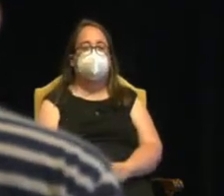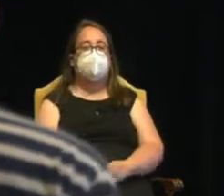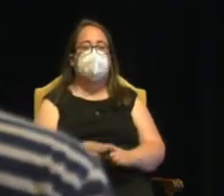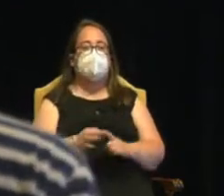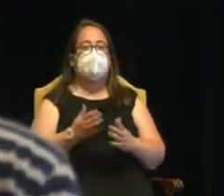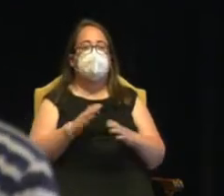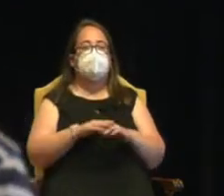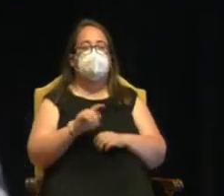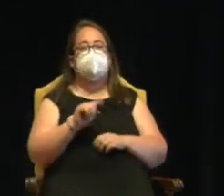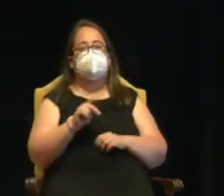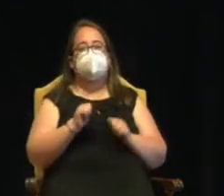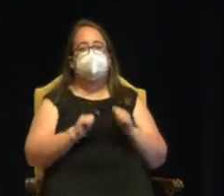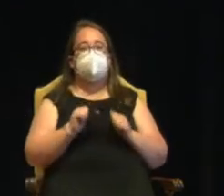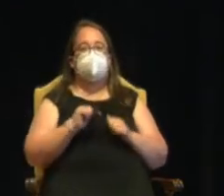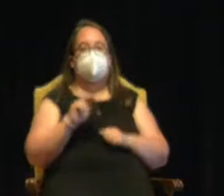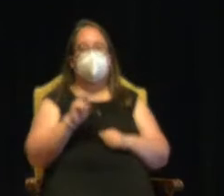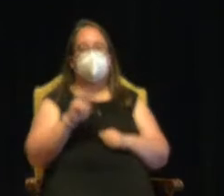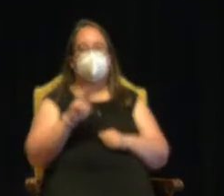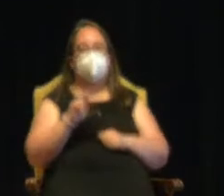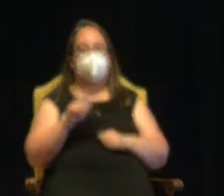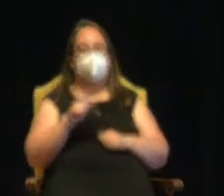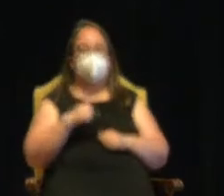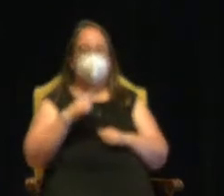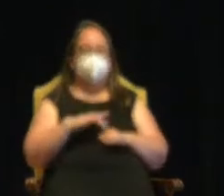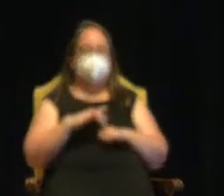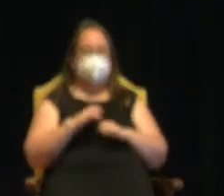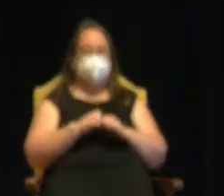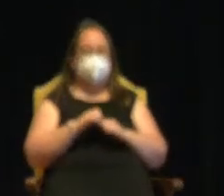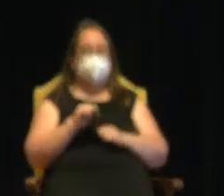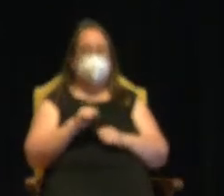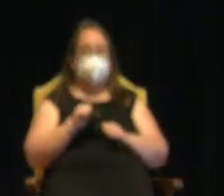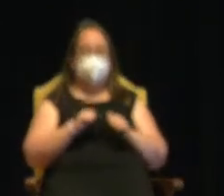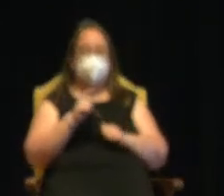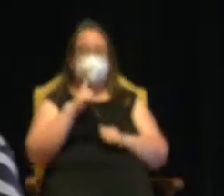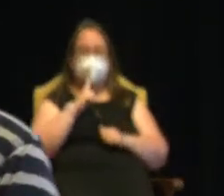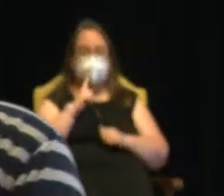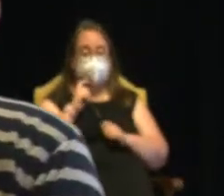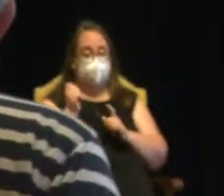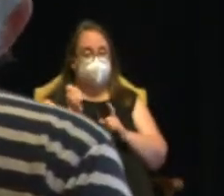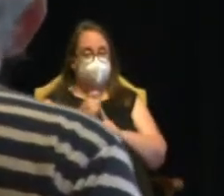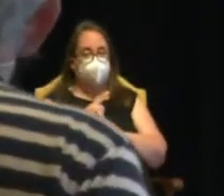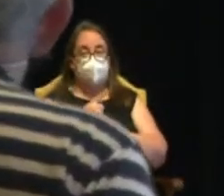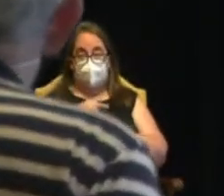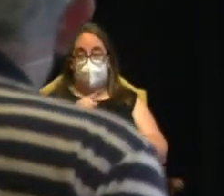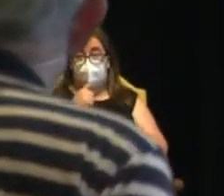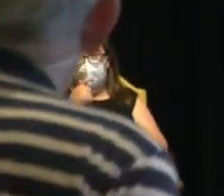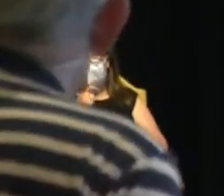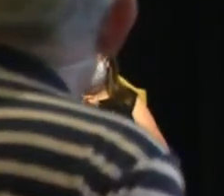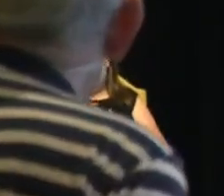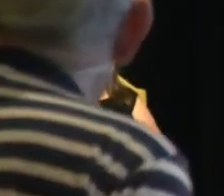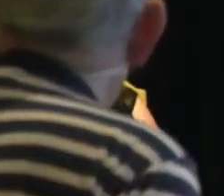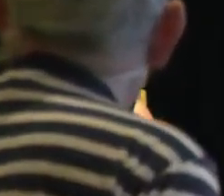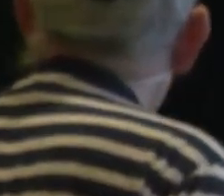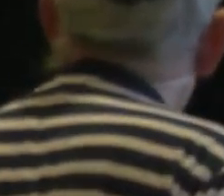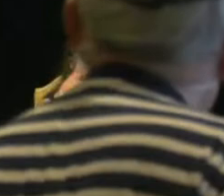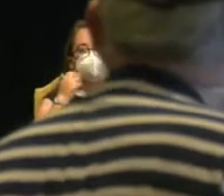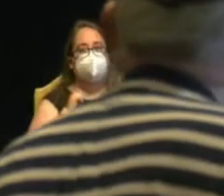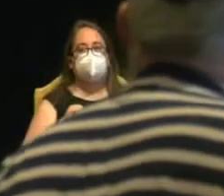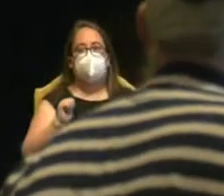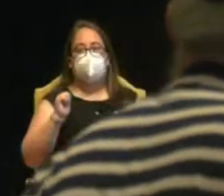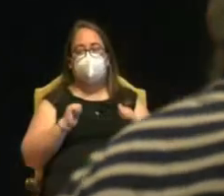show Evil, which I'm kind of obsessed with. That show is whack. You know, watching that show? That is like a crazy